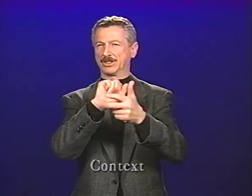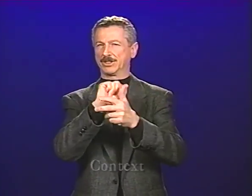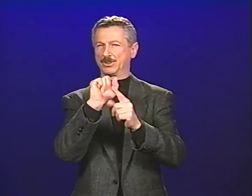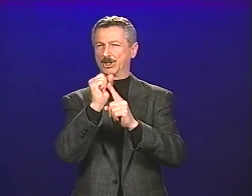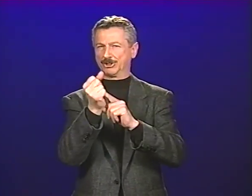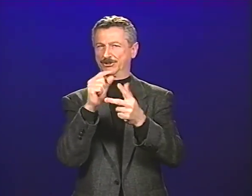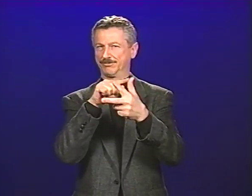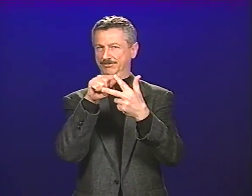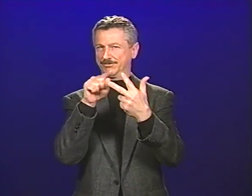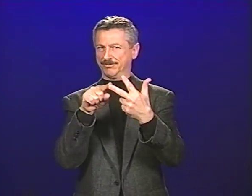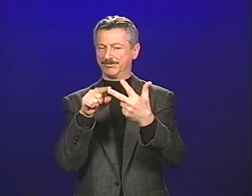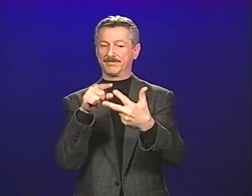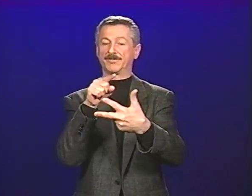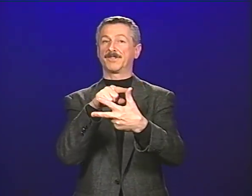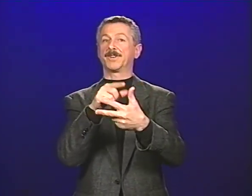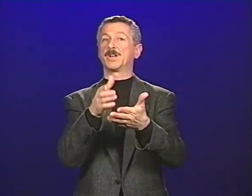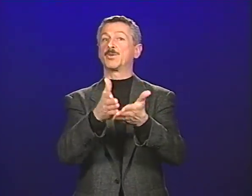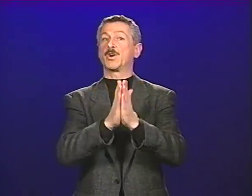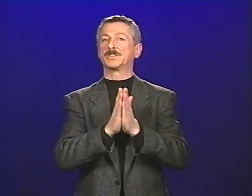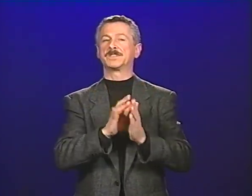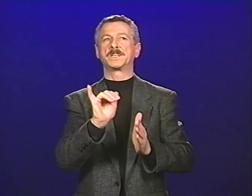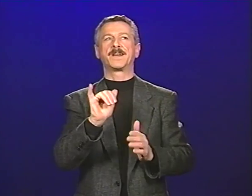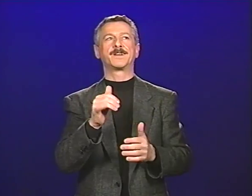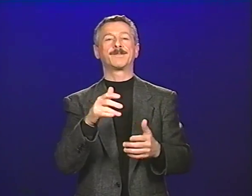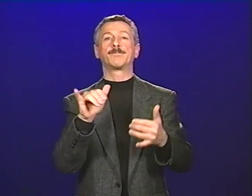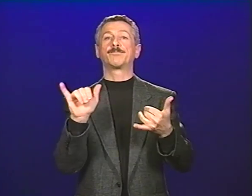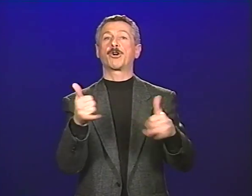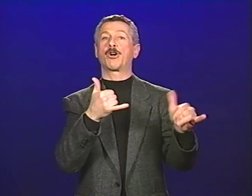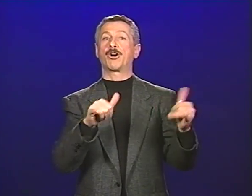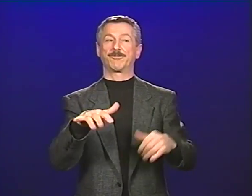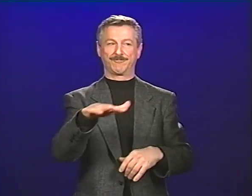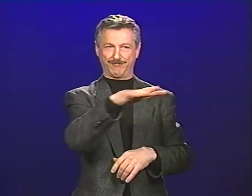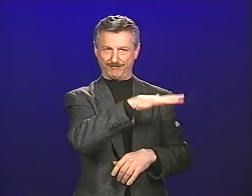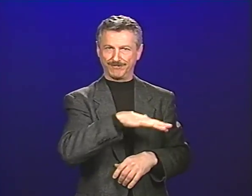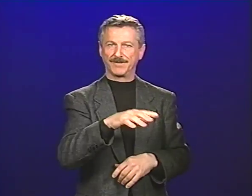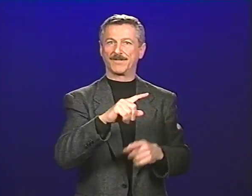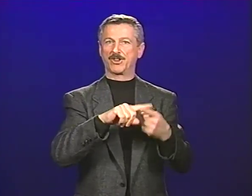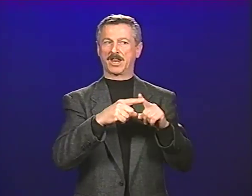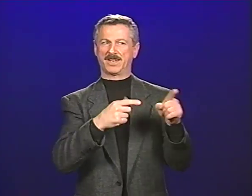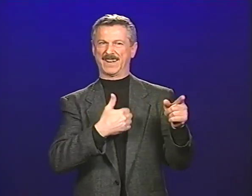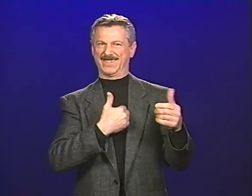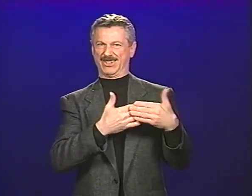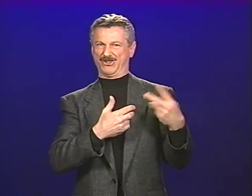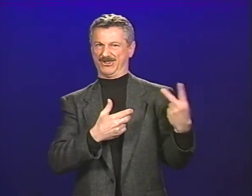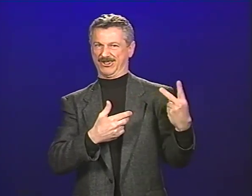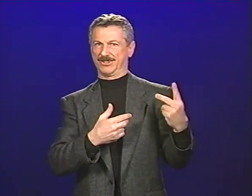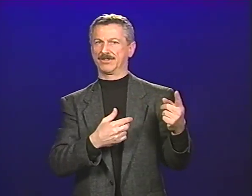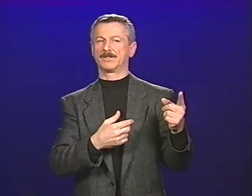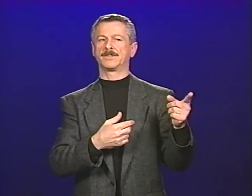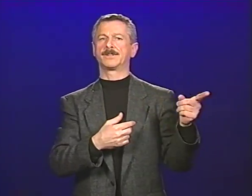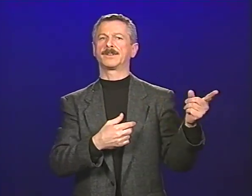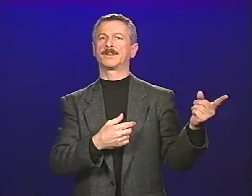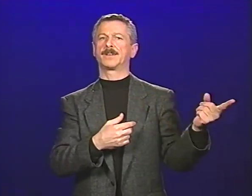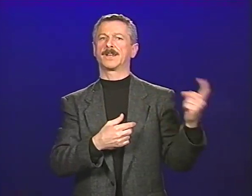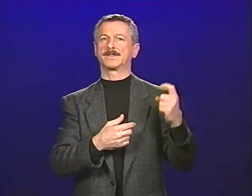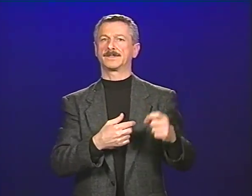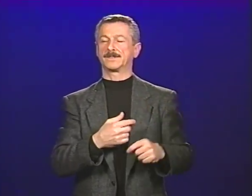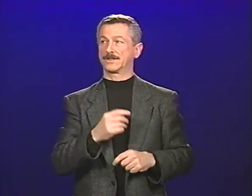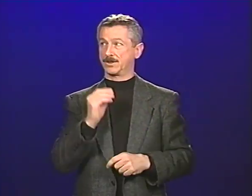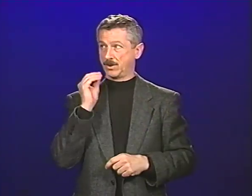of meanings depending on the context. It can function as a request. If a friend and I are at a party and he asks